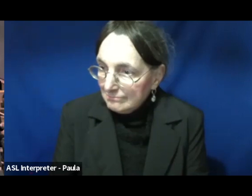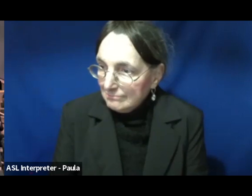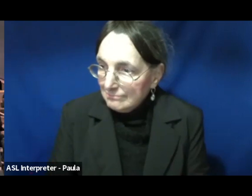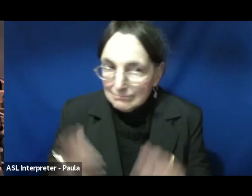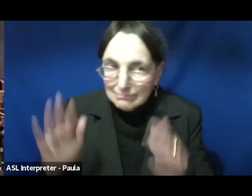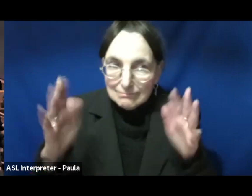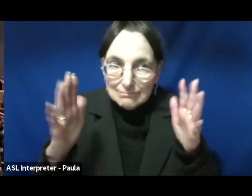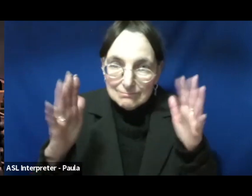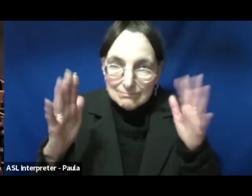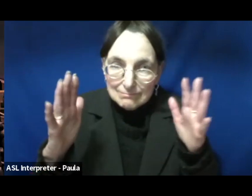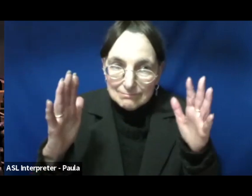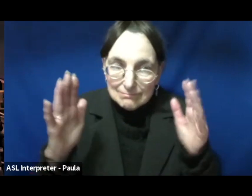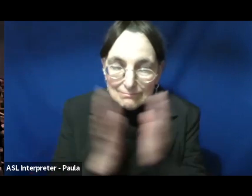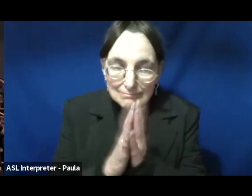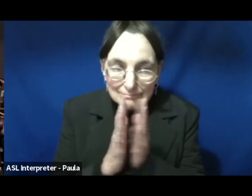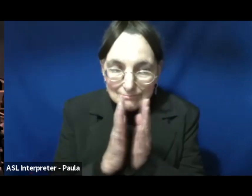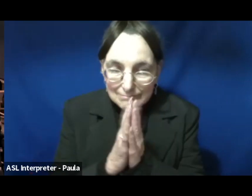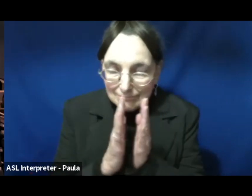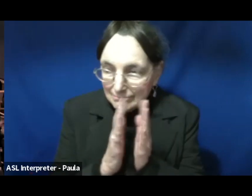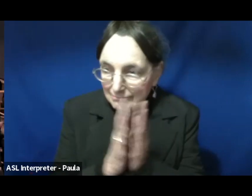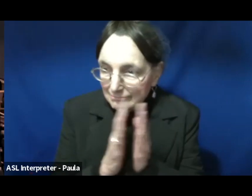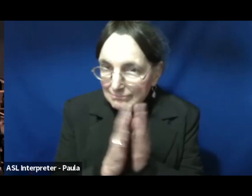Wow.